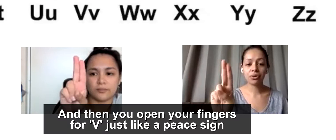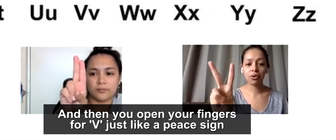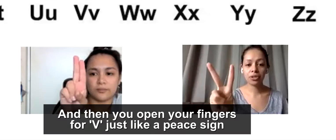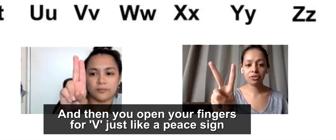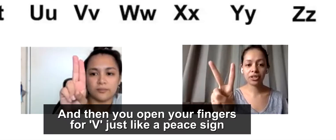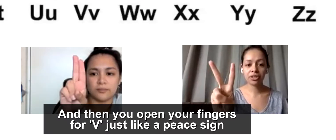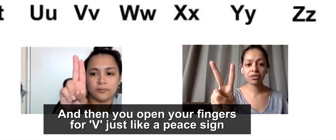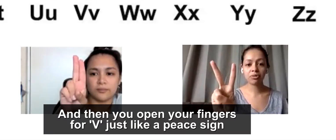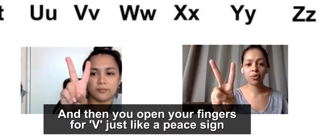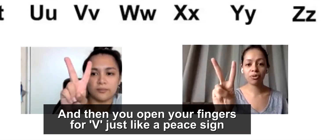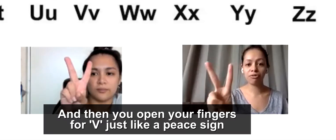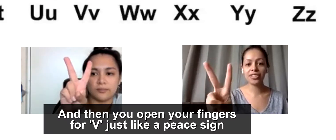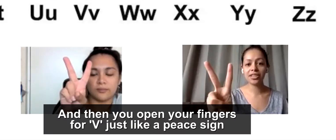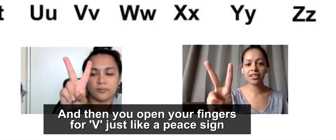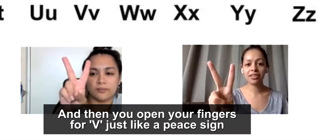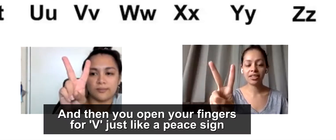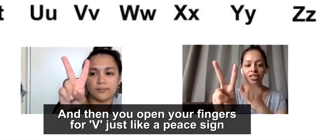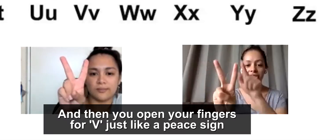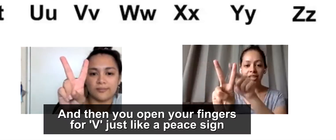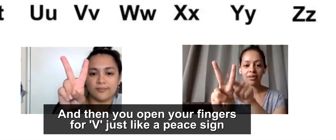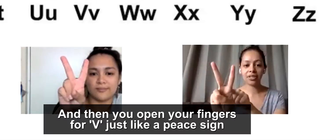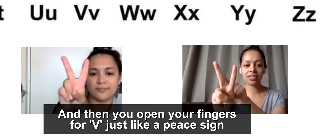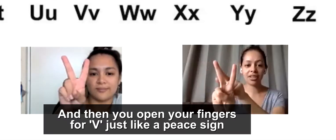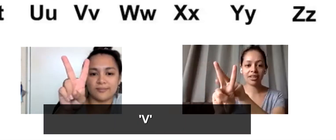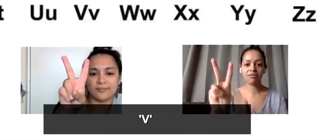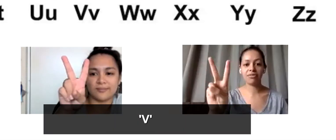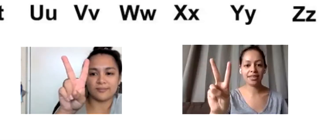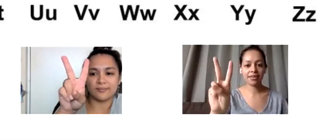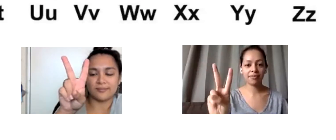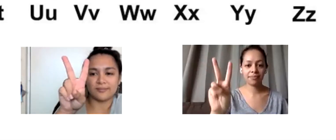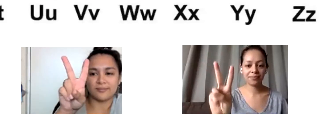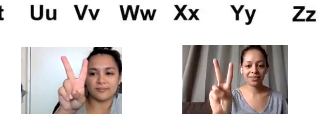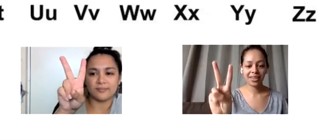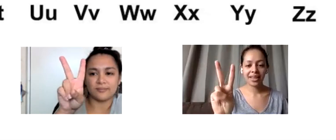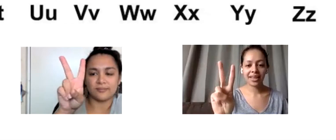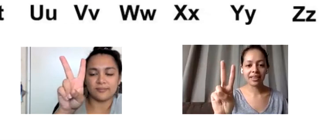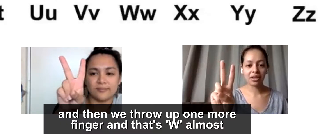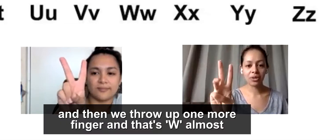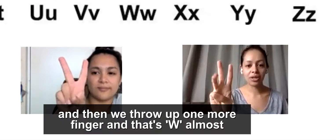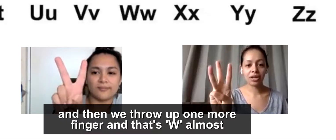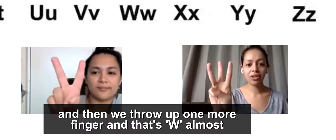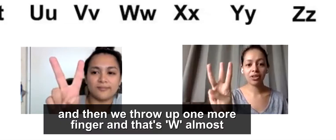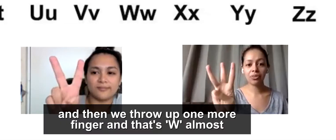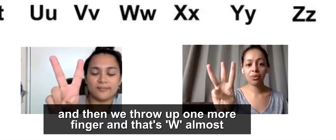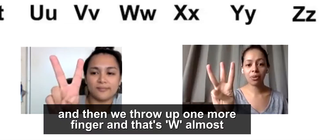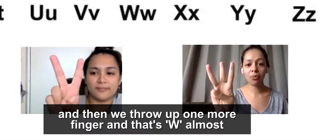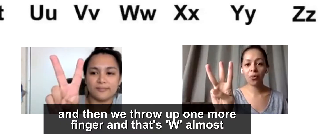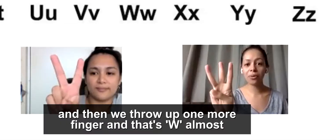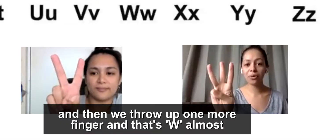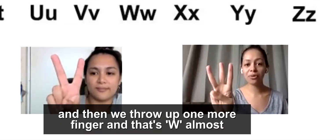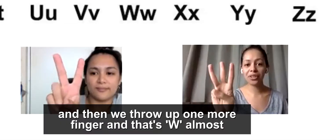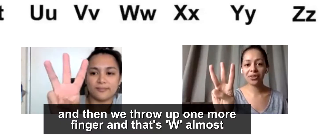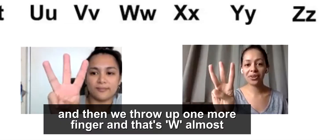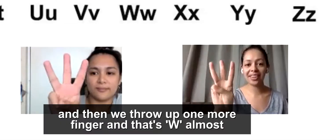then you open your fingers for V, just like a peace sign, V. And then we throw up